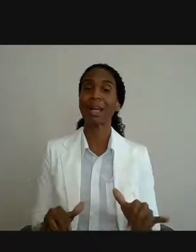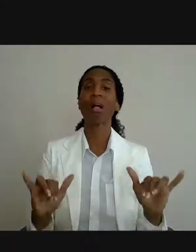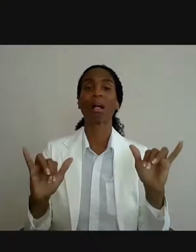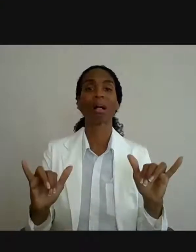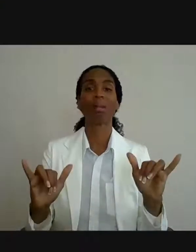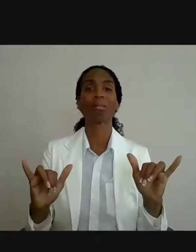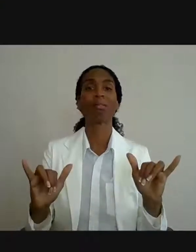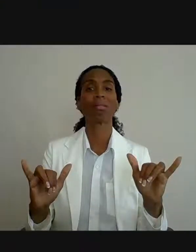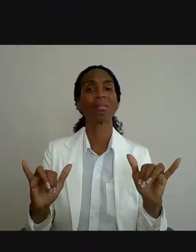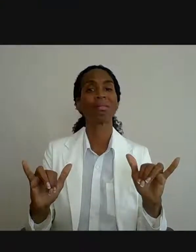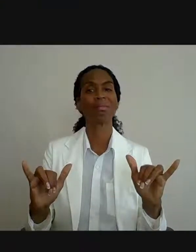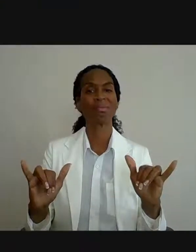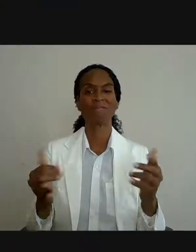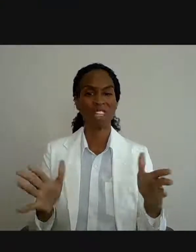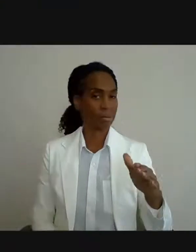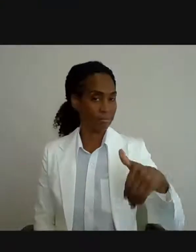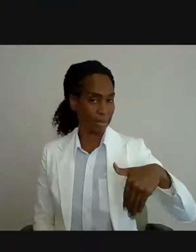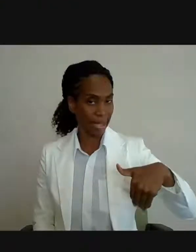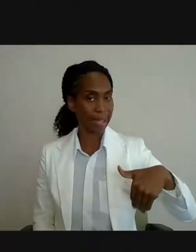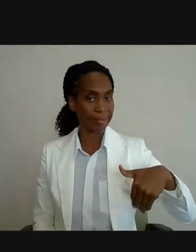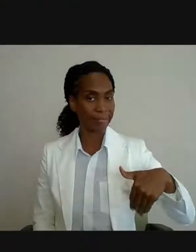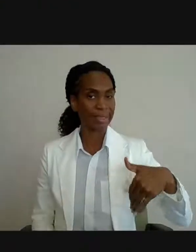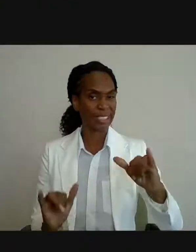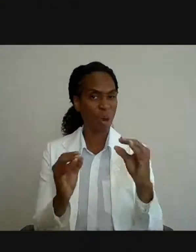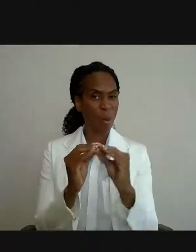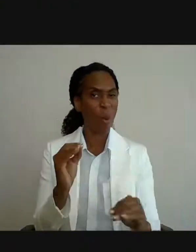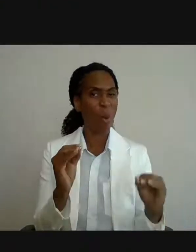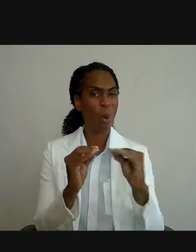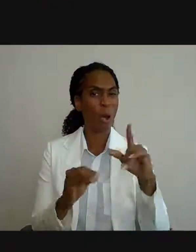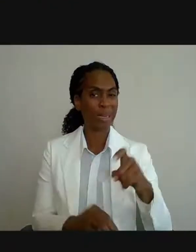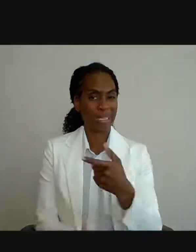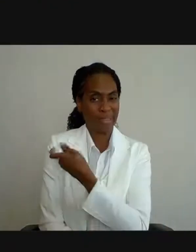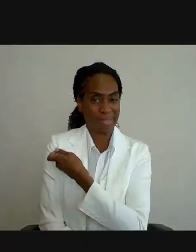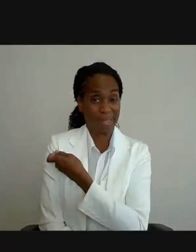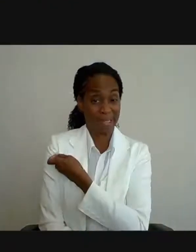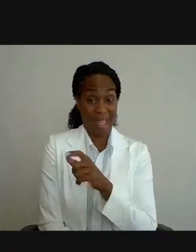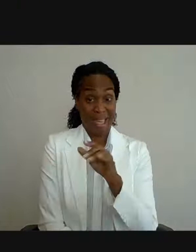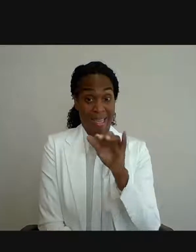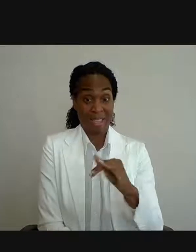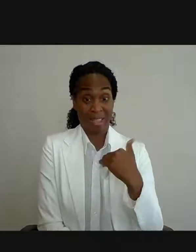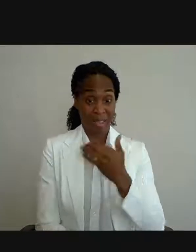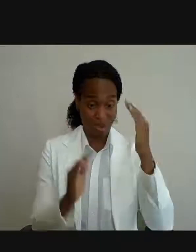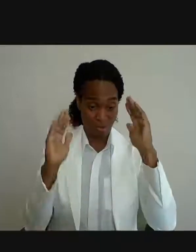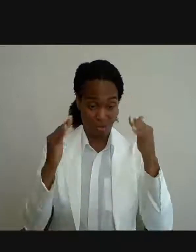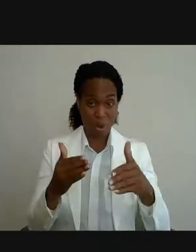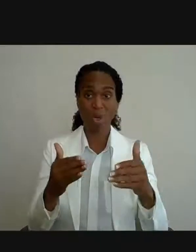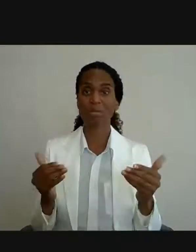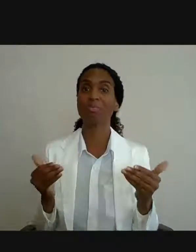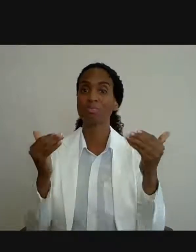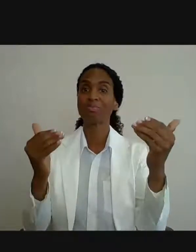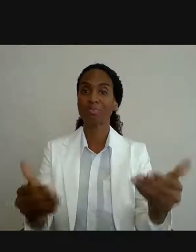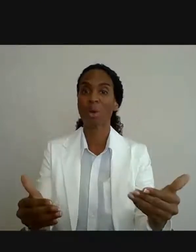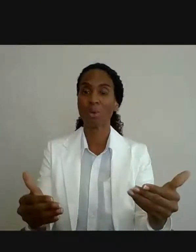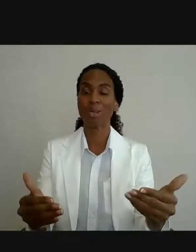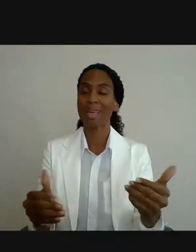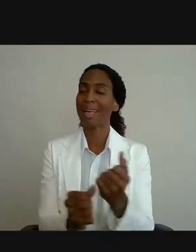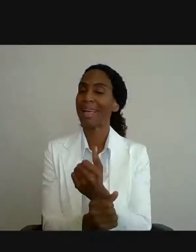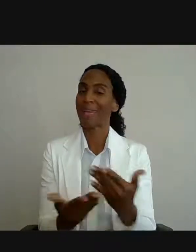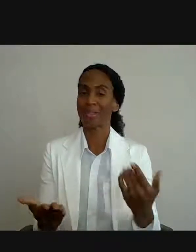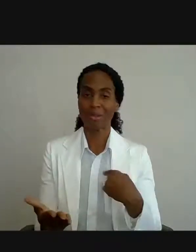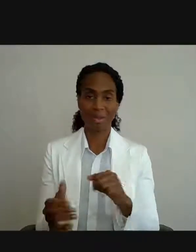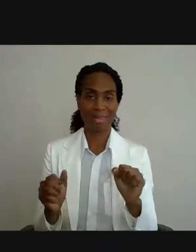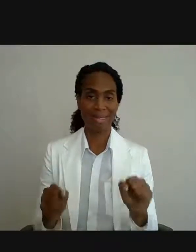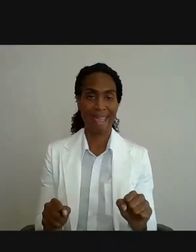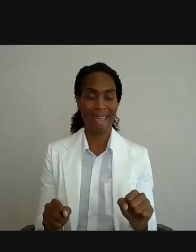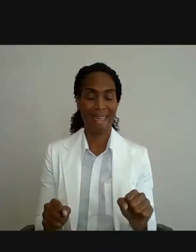ways to go. Now, that will be our central focus moving forward, doing everything we can